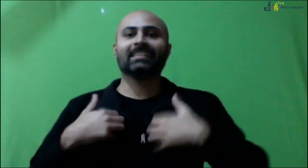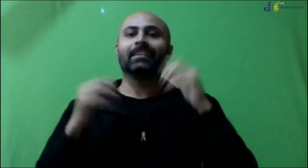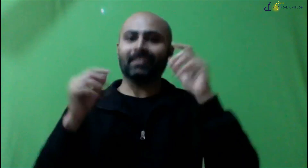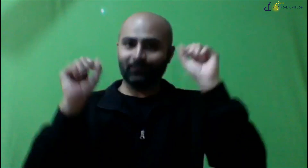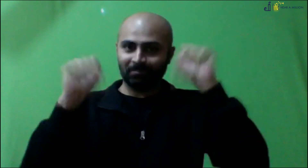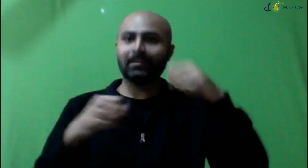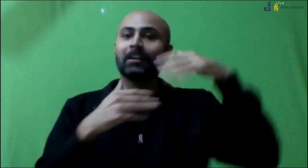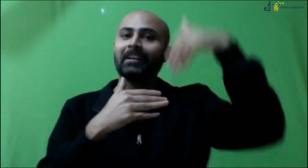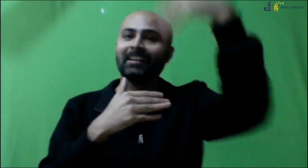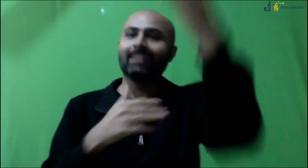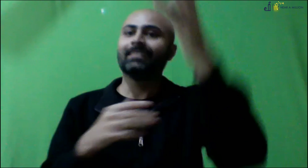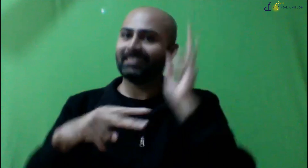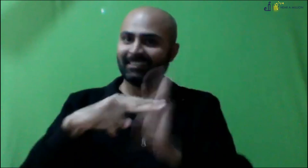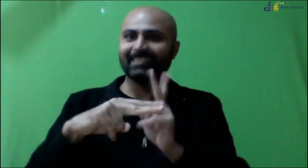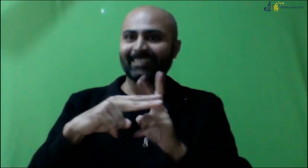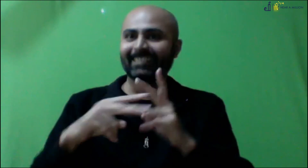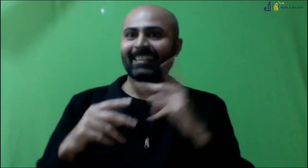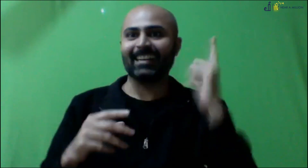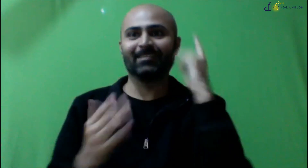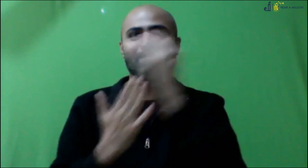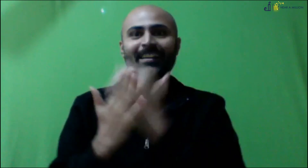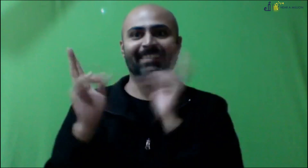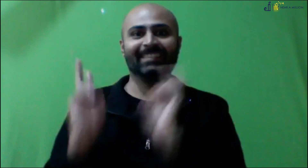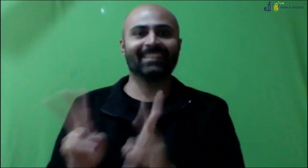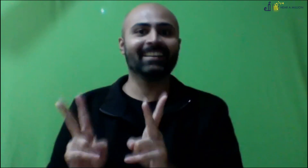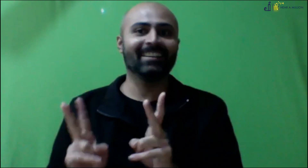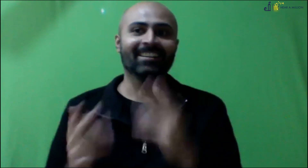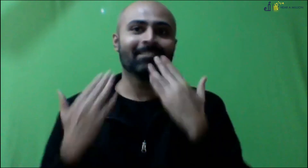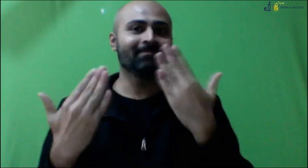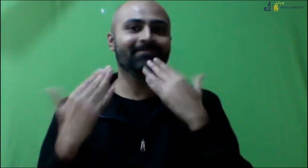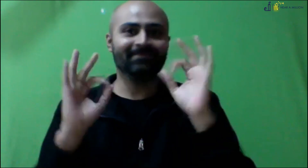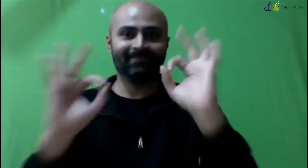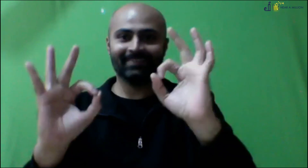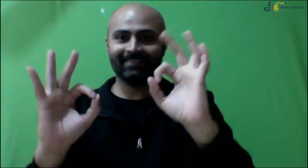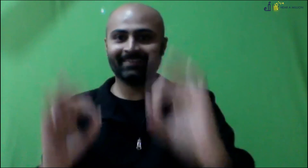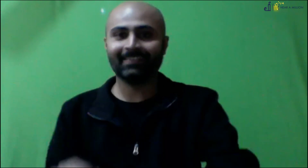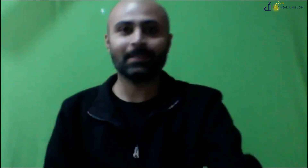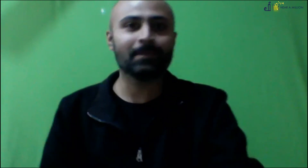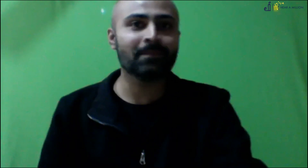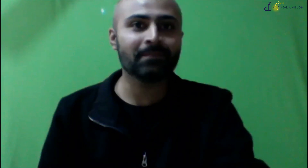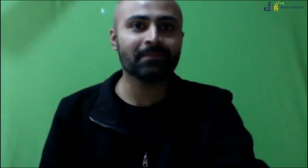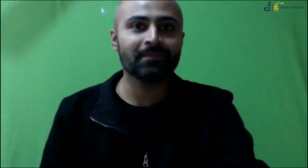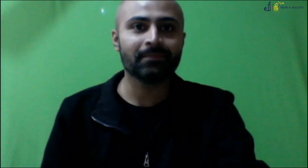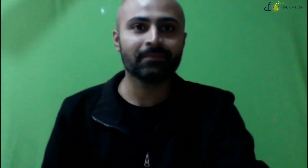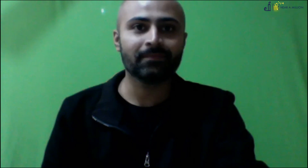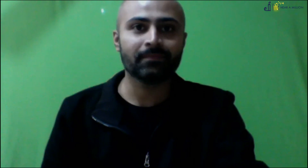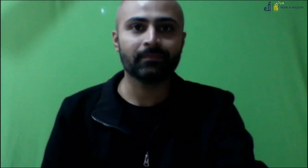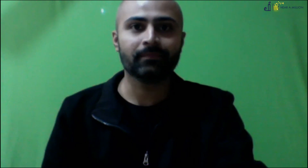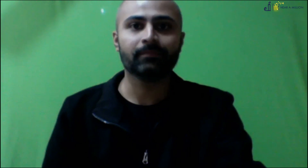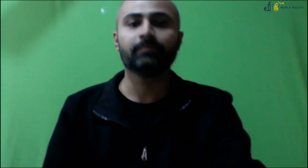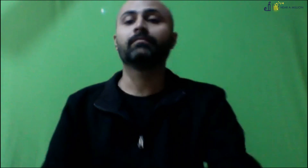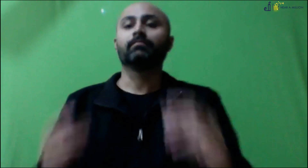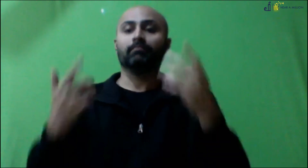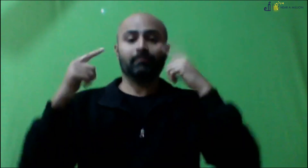percentage 62. Okay, we'll see how it will go on. So we will have the DLP program.